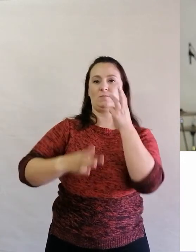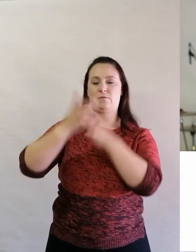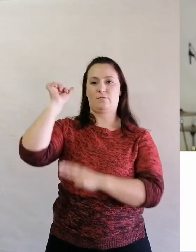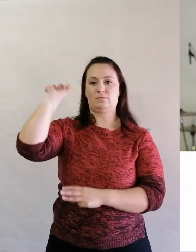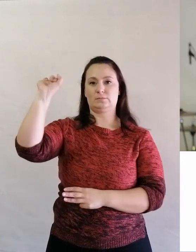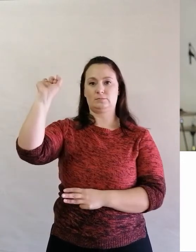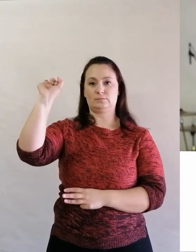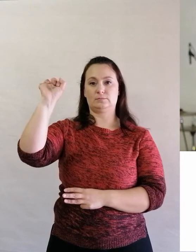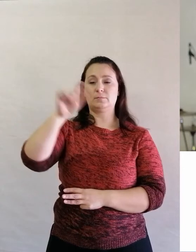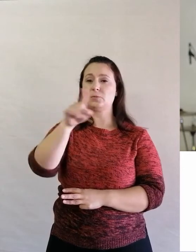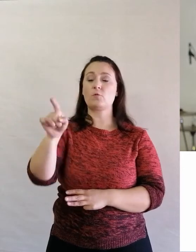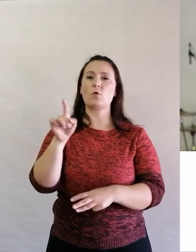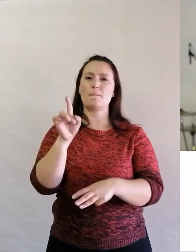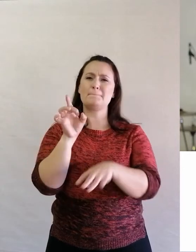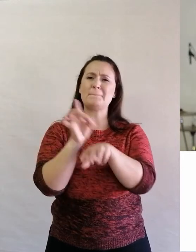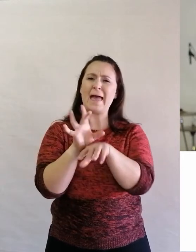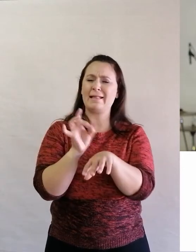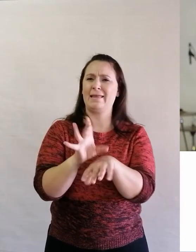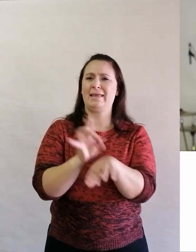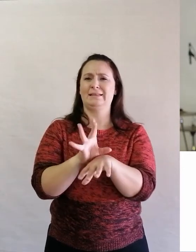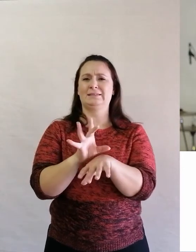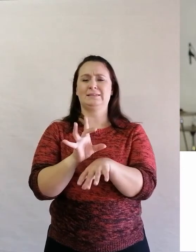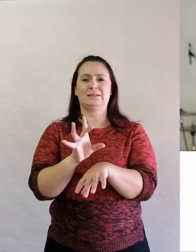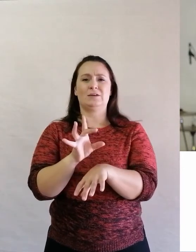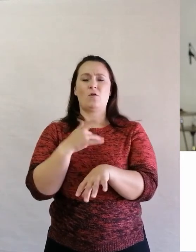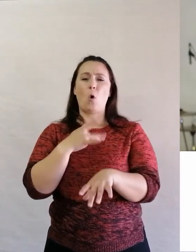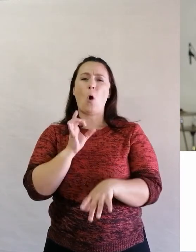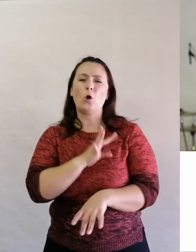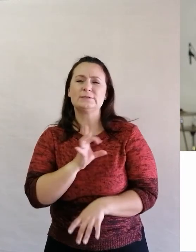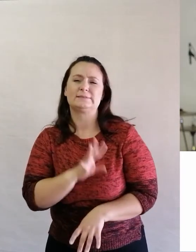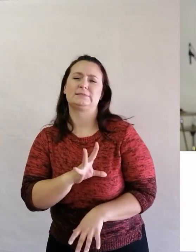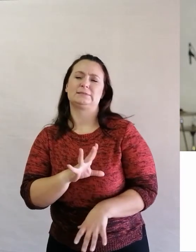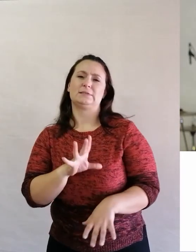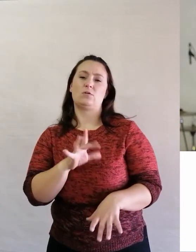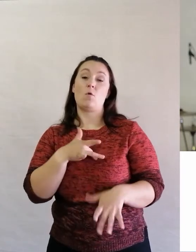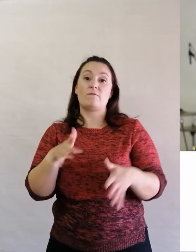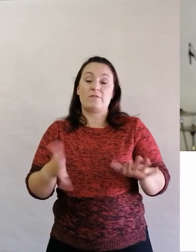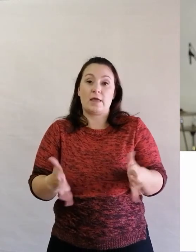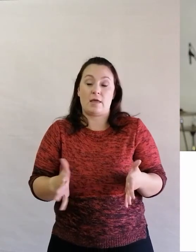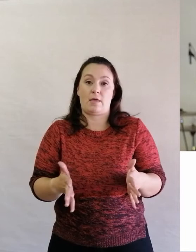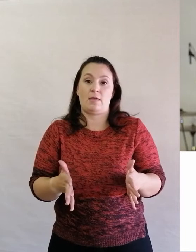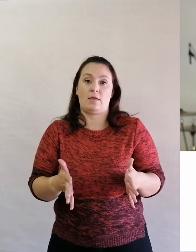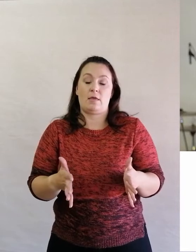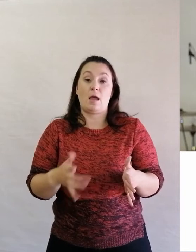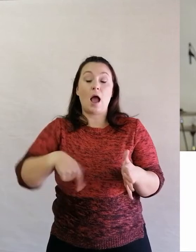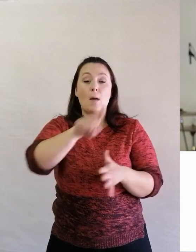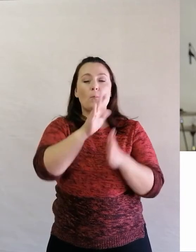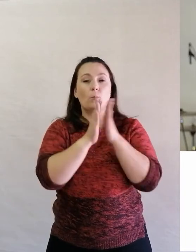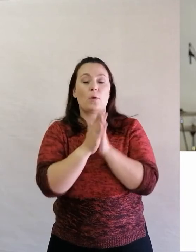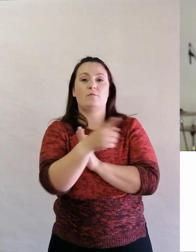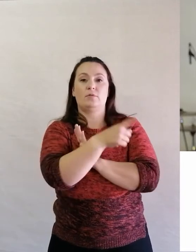All those that are battling with pain, all those that are battling with hurt or fear, Father, I just pray they'd be delivered